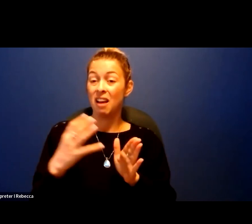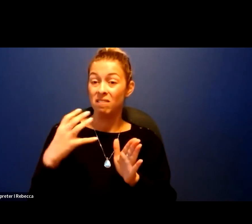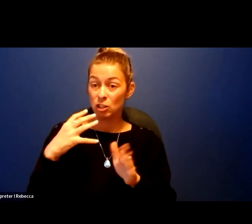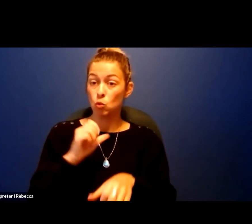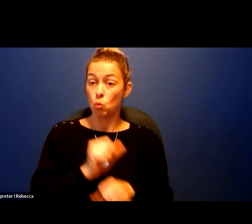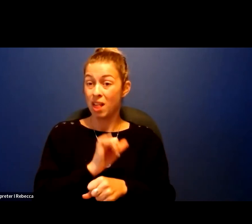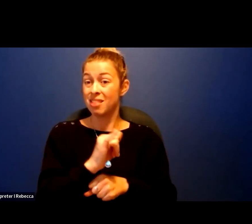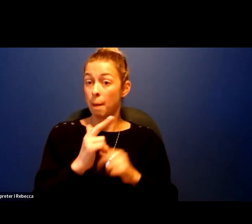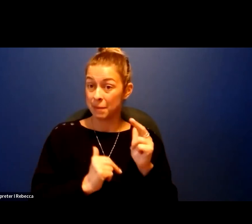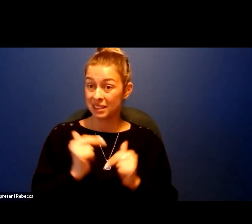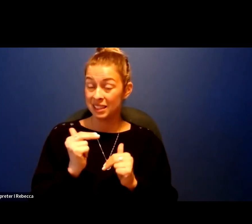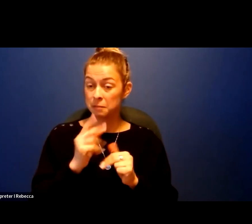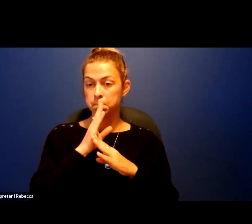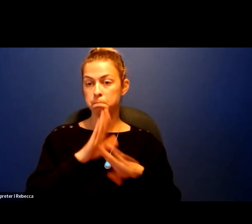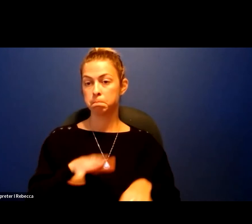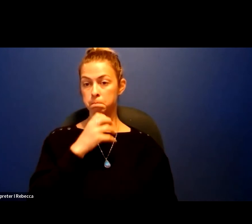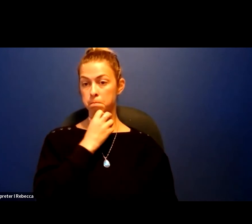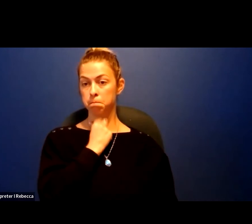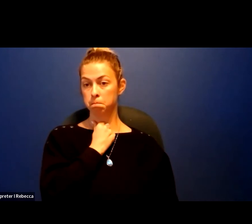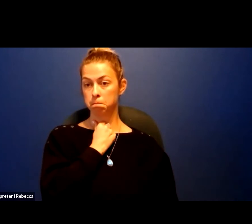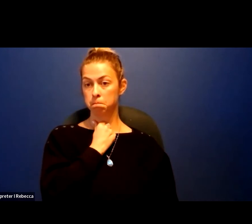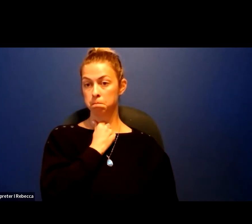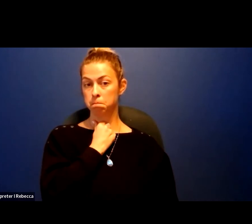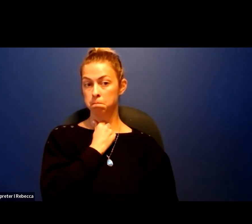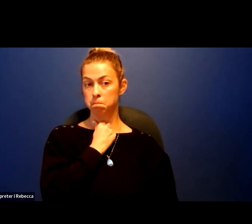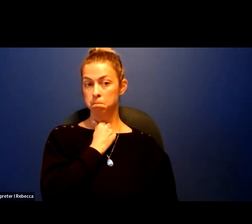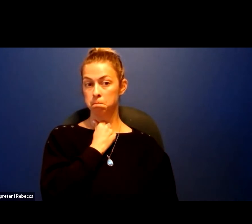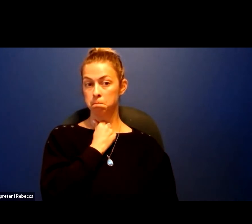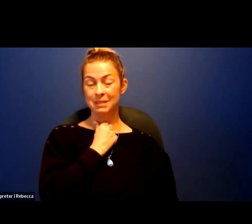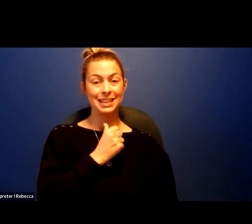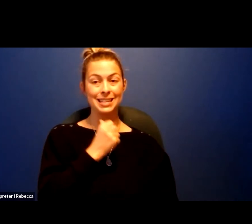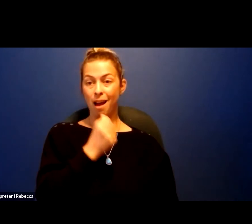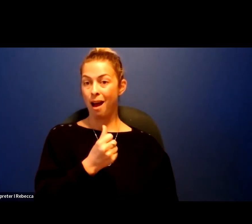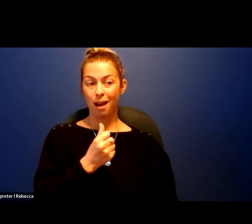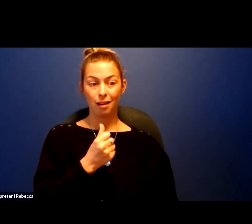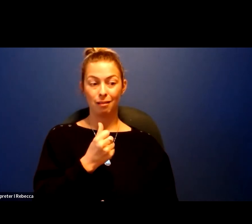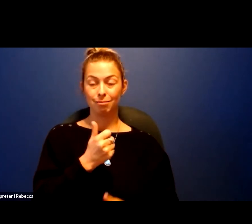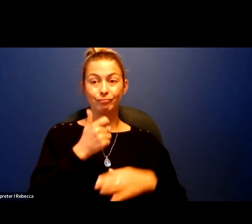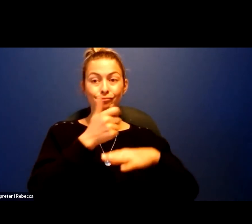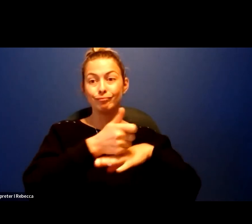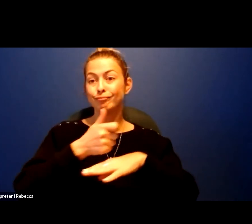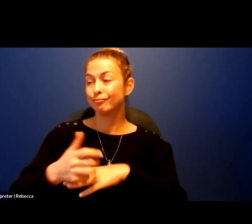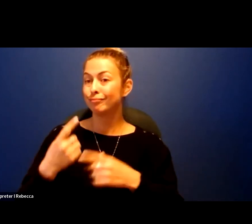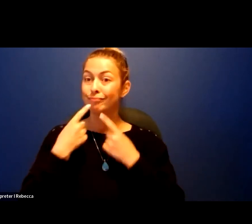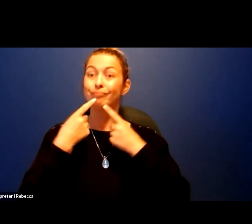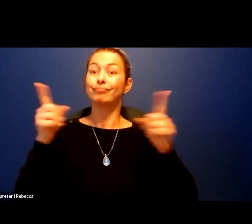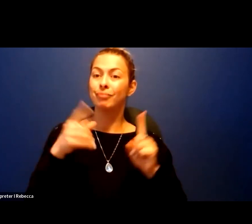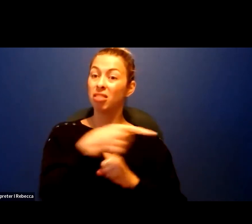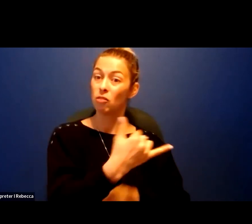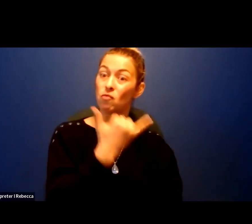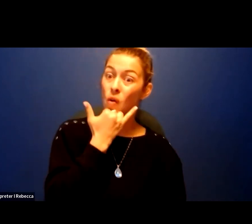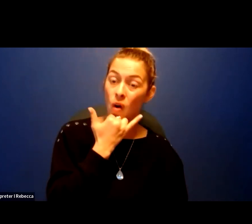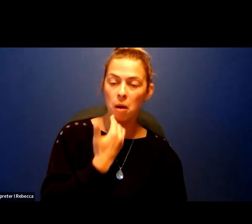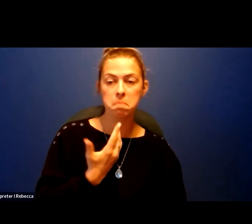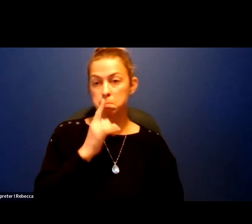building, stayed silent and didn't call out what was, I think, for most people, some wrongdoing. And since